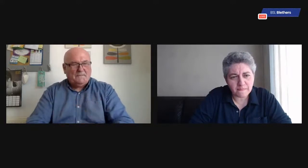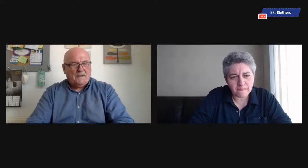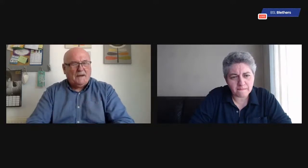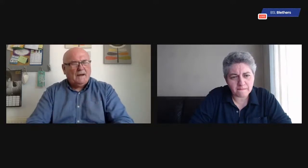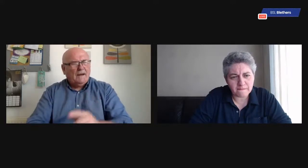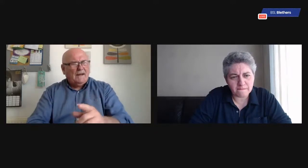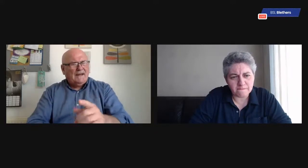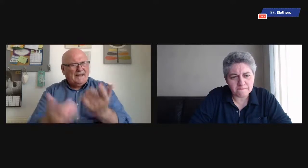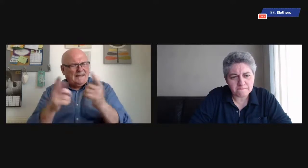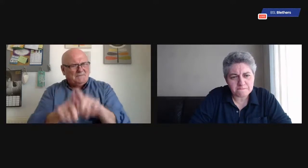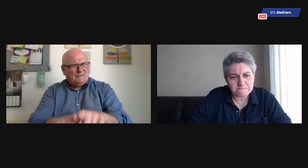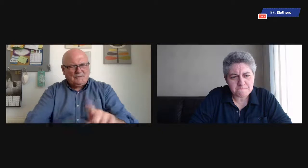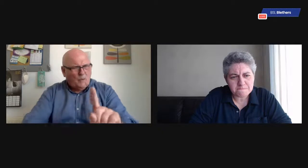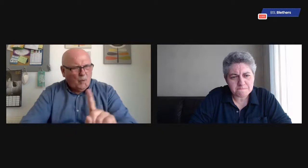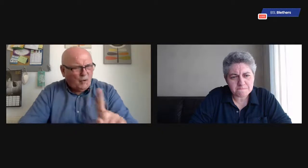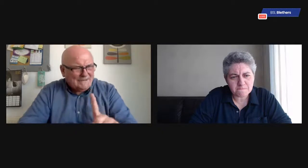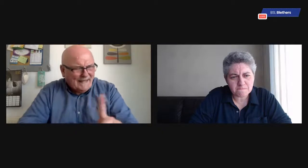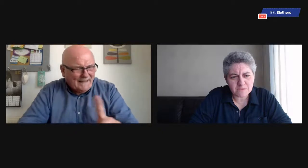Um,